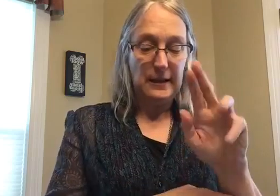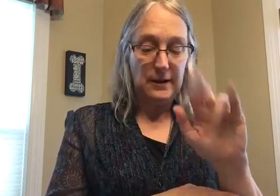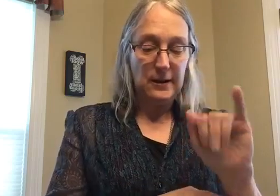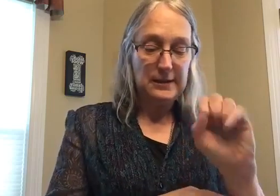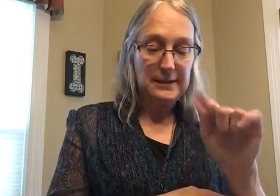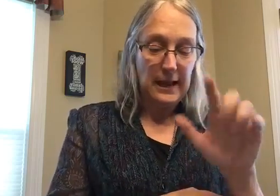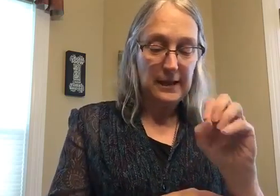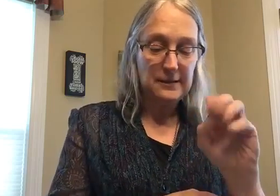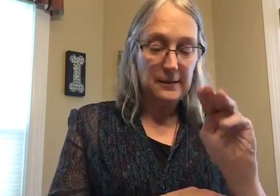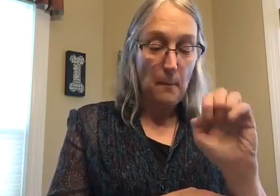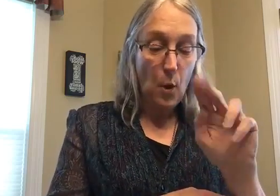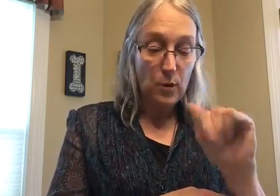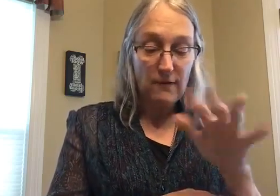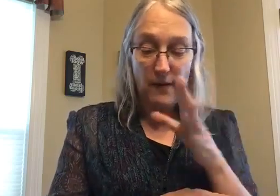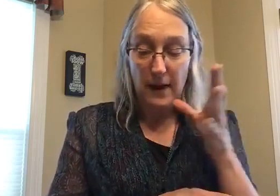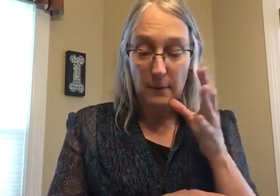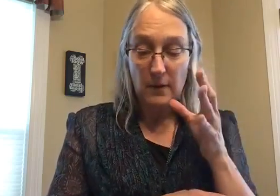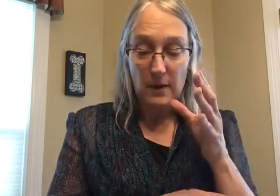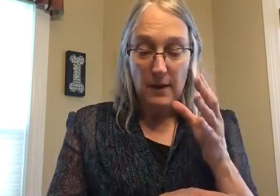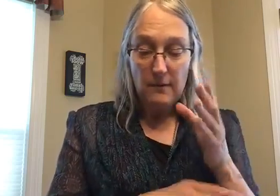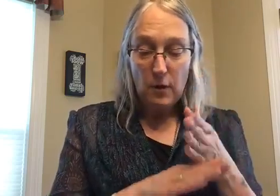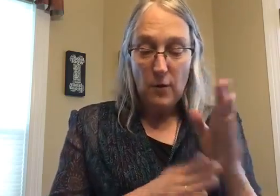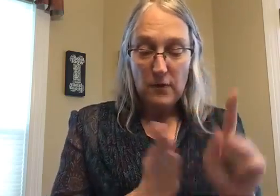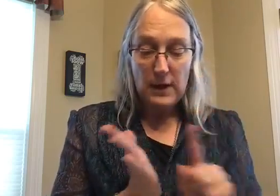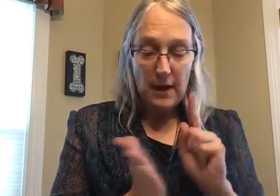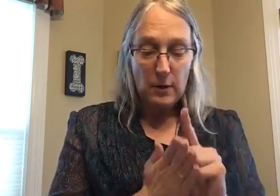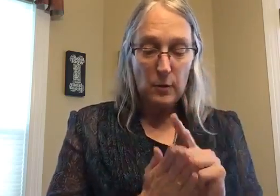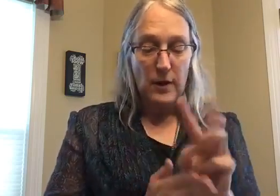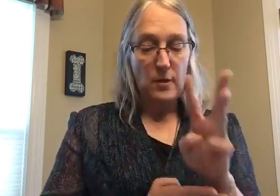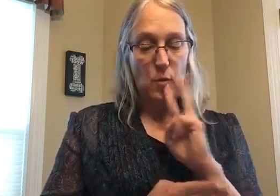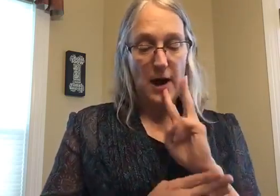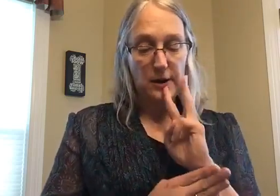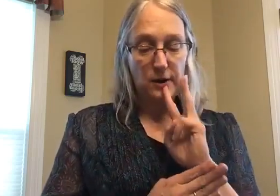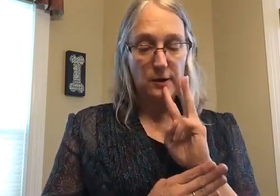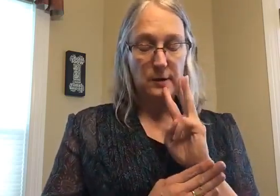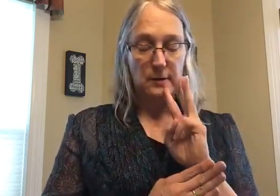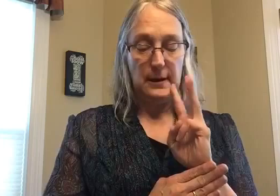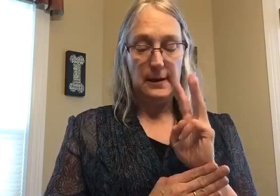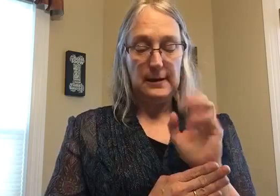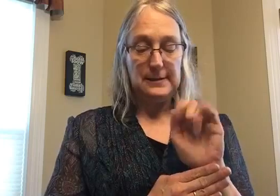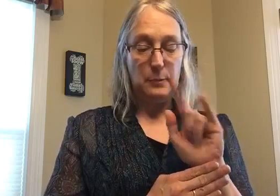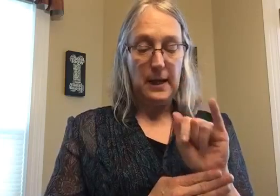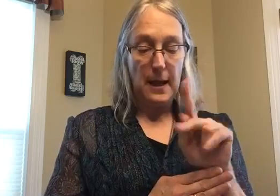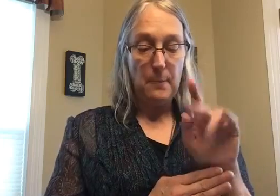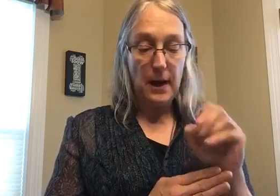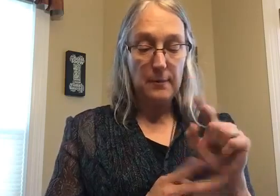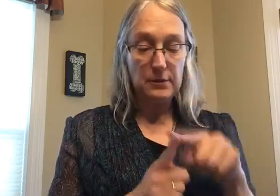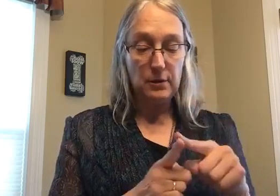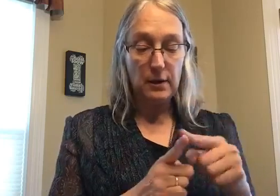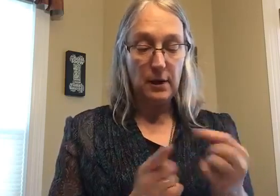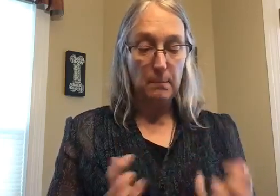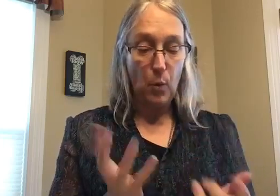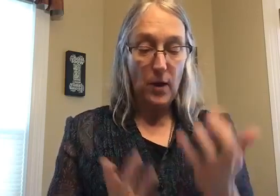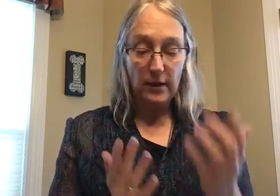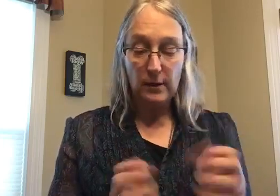clary sage at the Mona farm for over an hour when the water supply pipe to the boiler